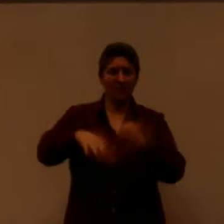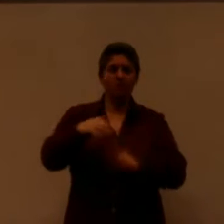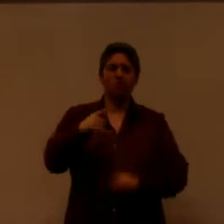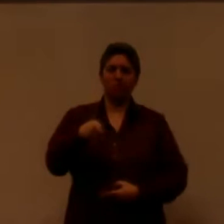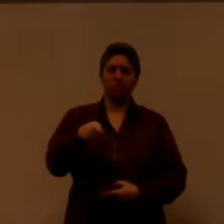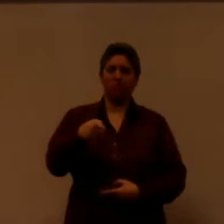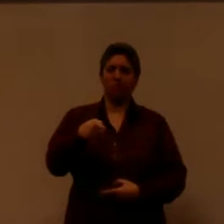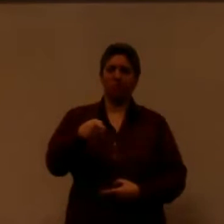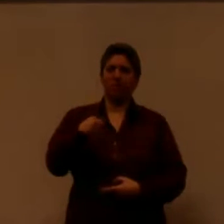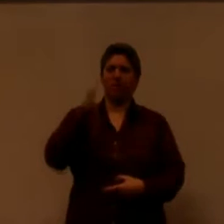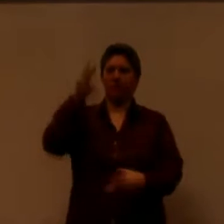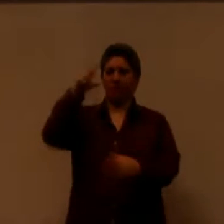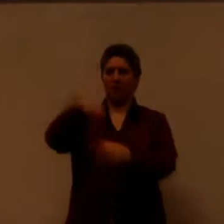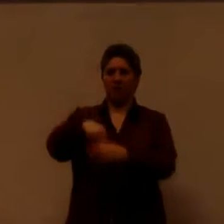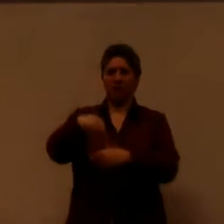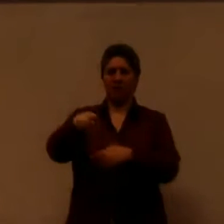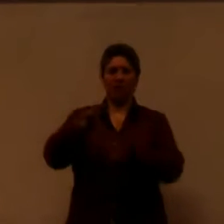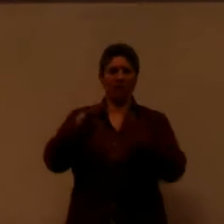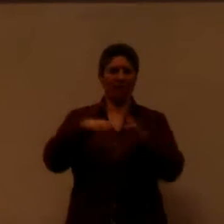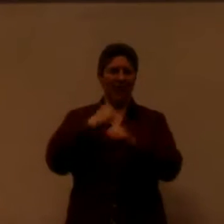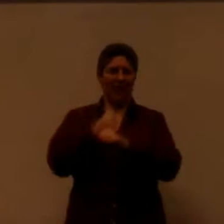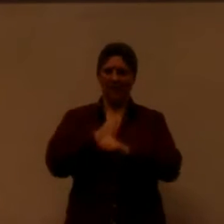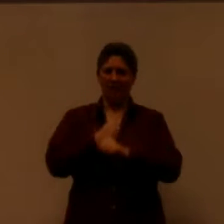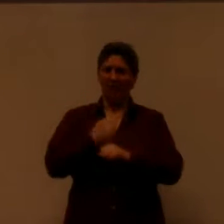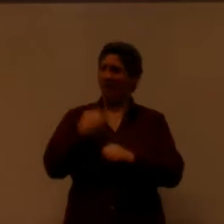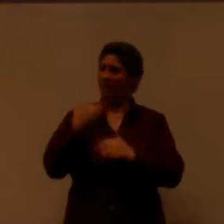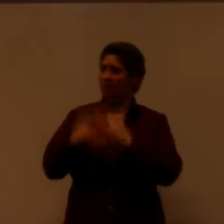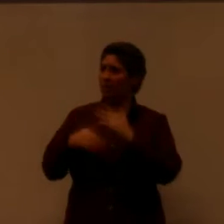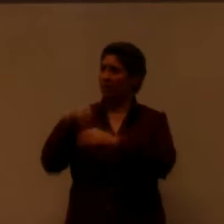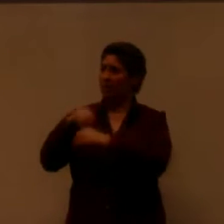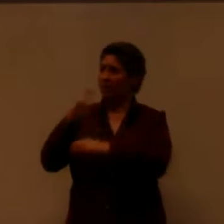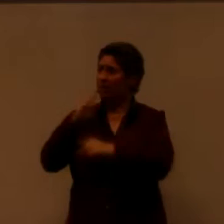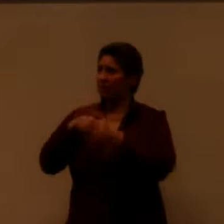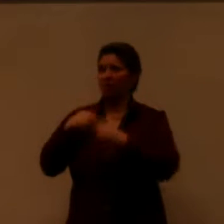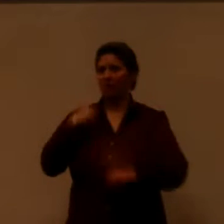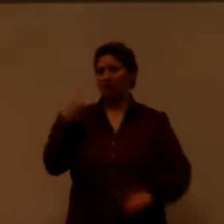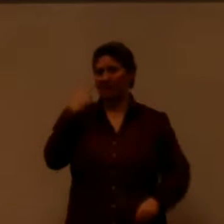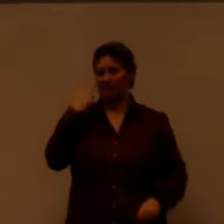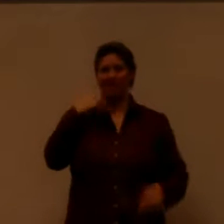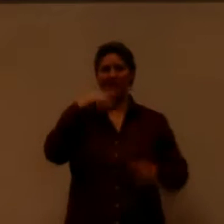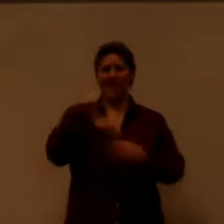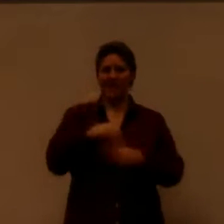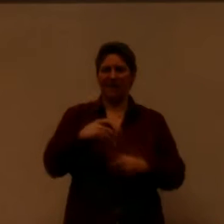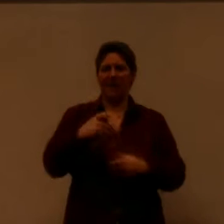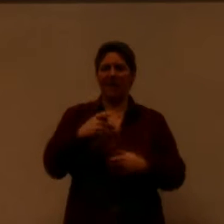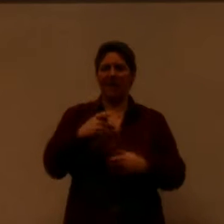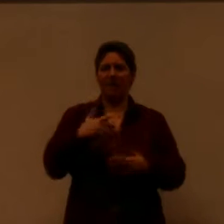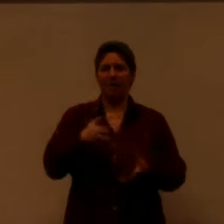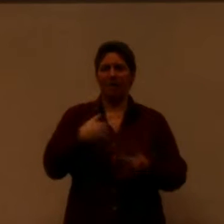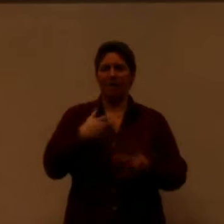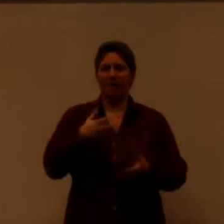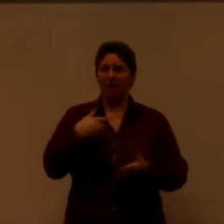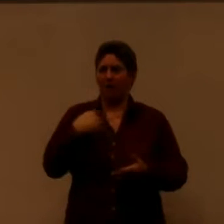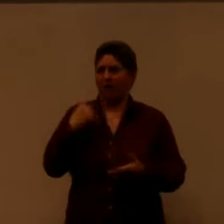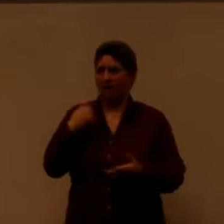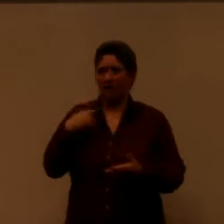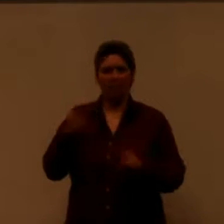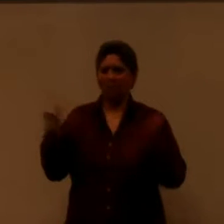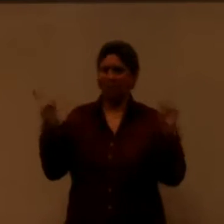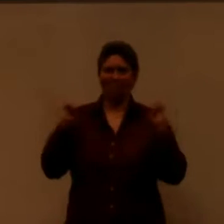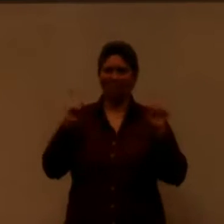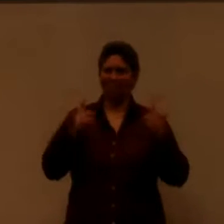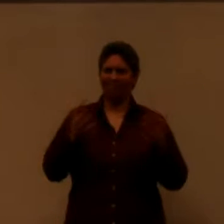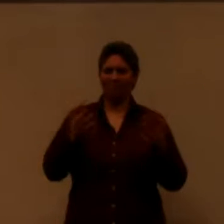you to live and breathe in the community. You know, so that's the members who we want. So not just someone who's deaf but who is in the